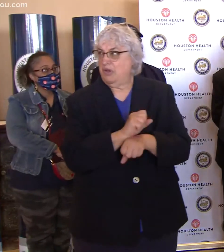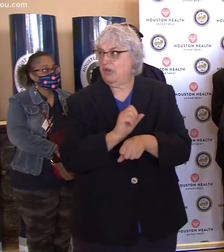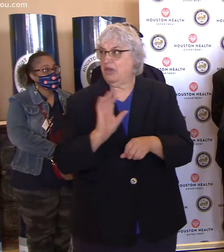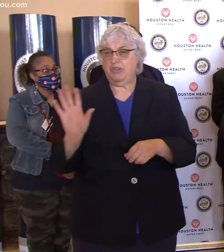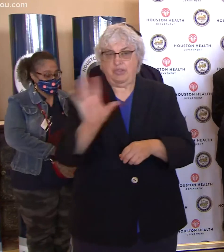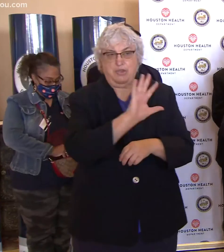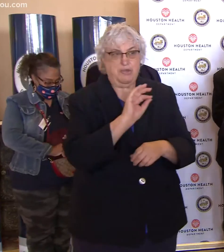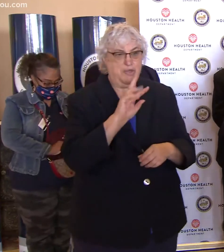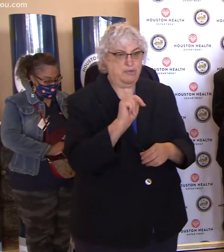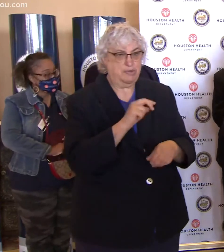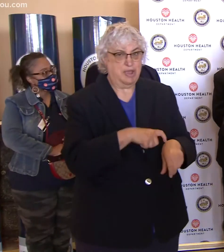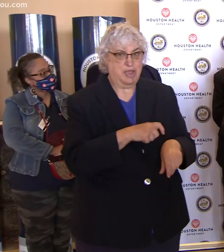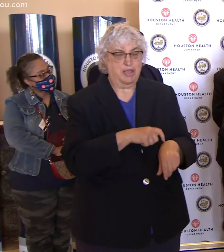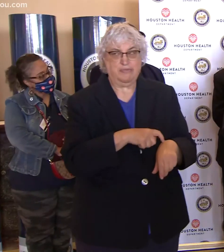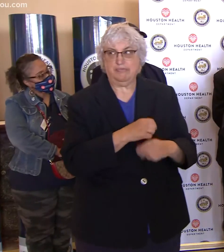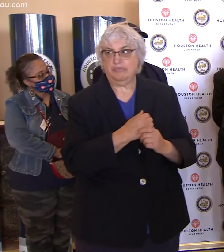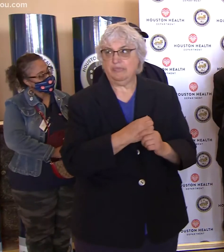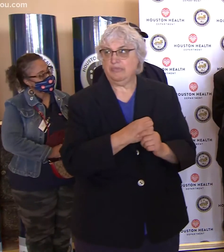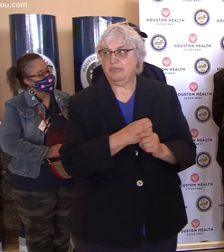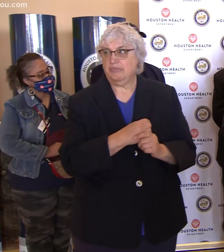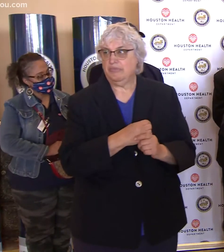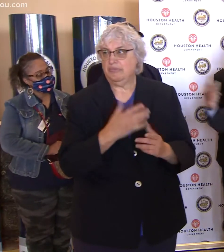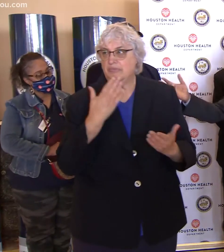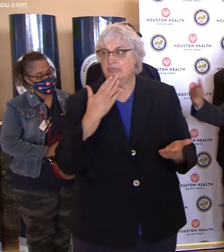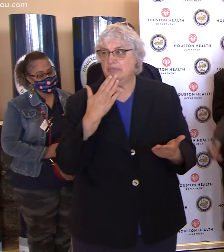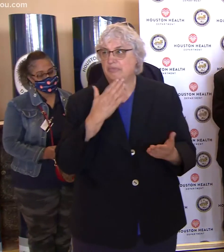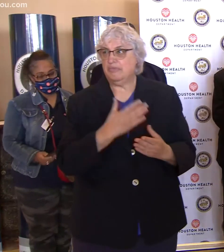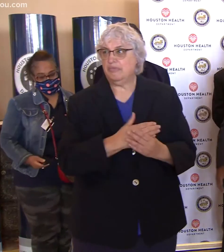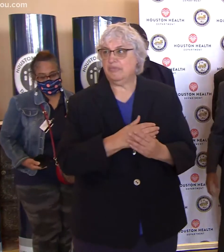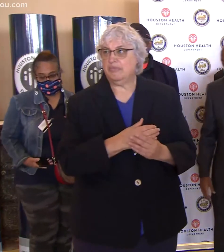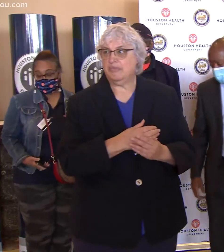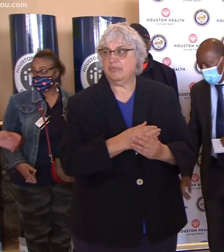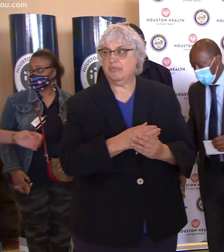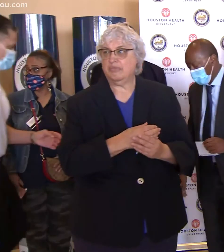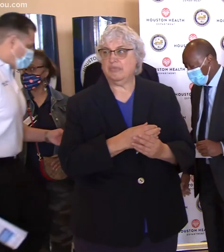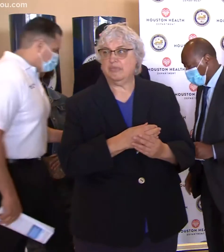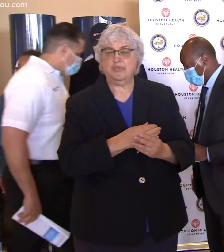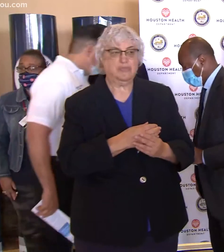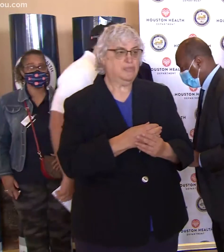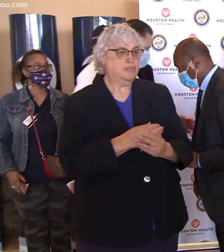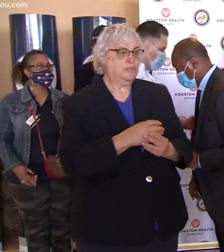this. And so I really appreciate that, appreciate them as well. Chief Pena.